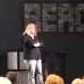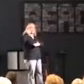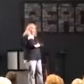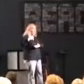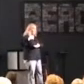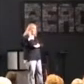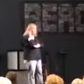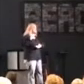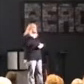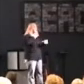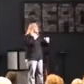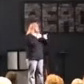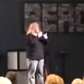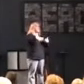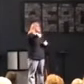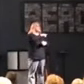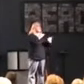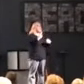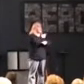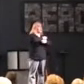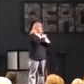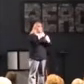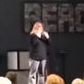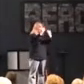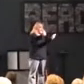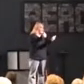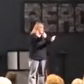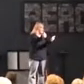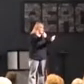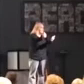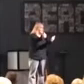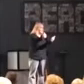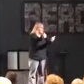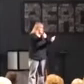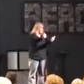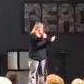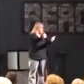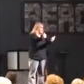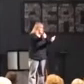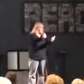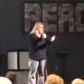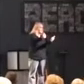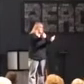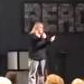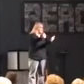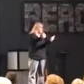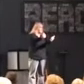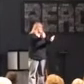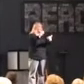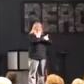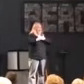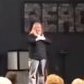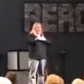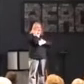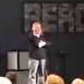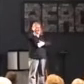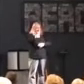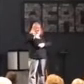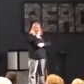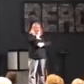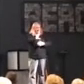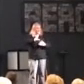And so I challenge you today, when you leave this service, to let my dad's legacy live on in